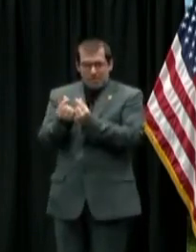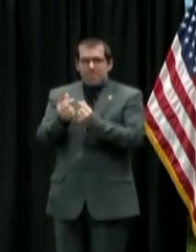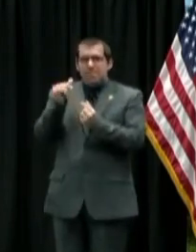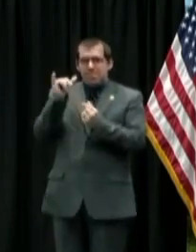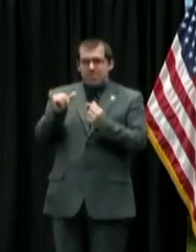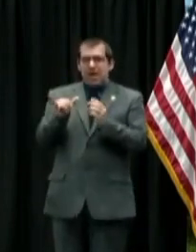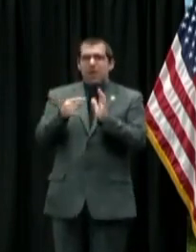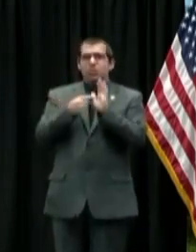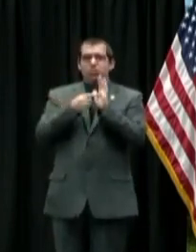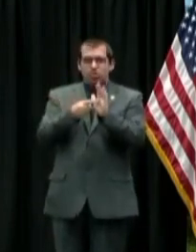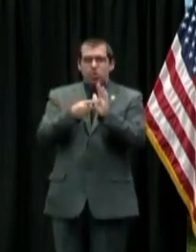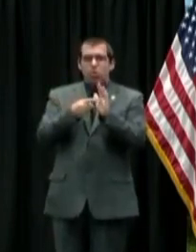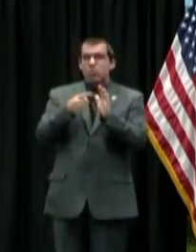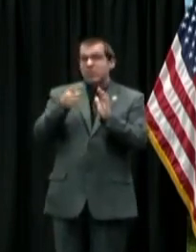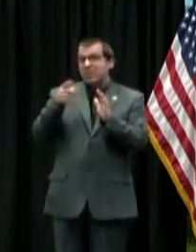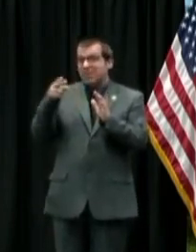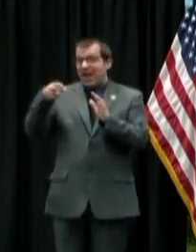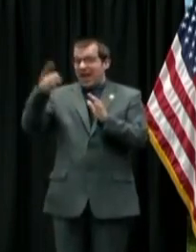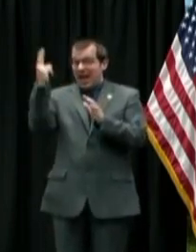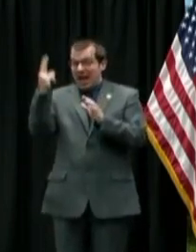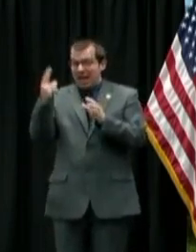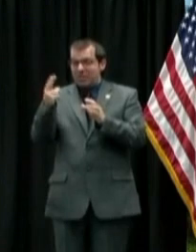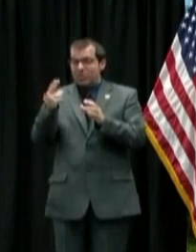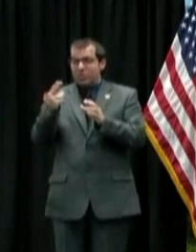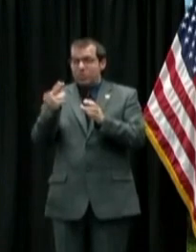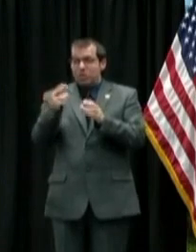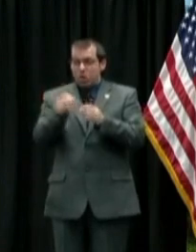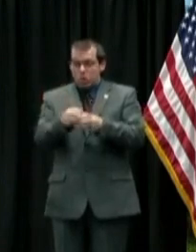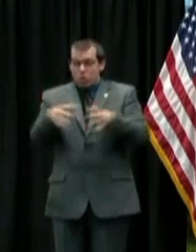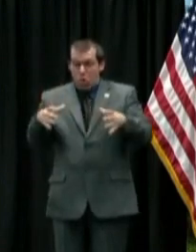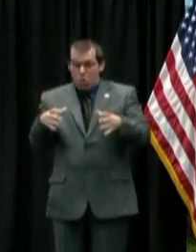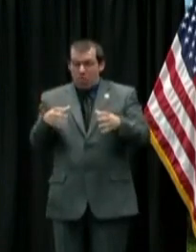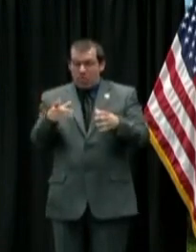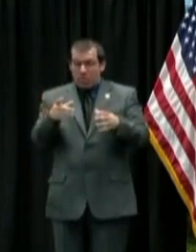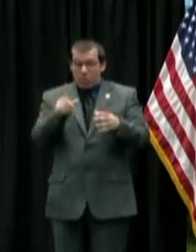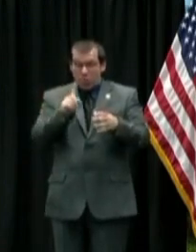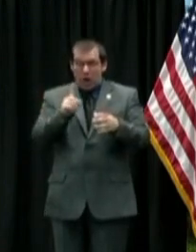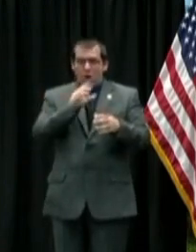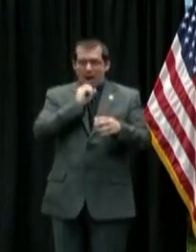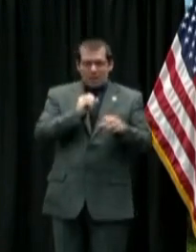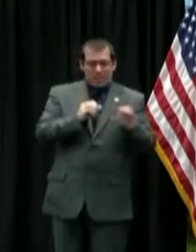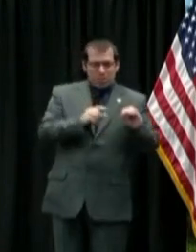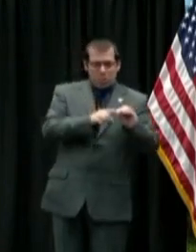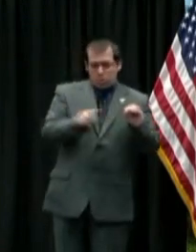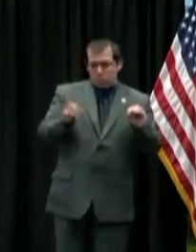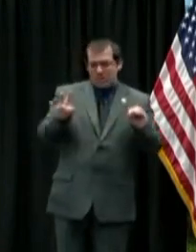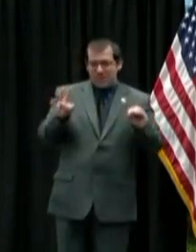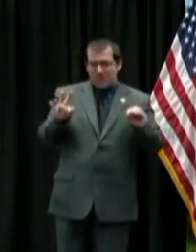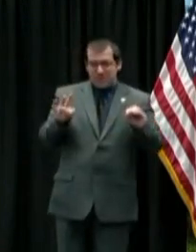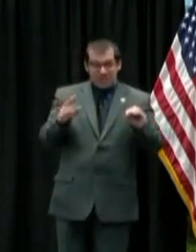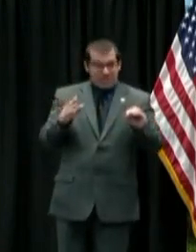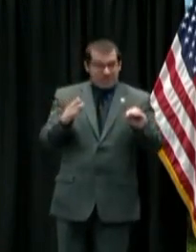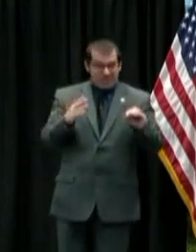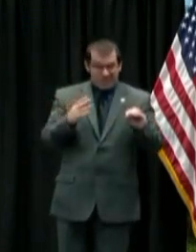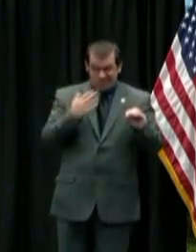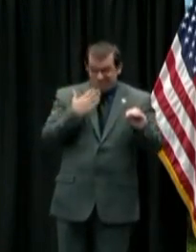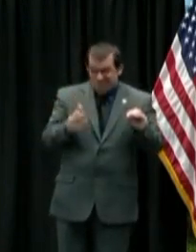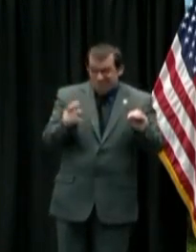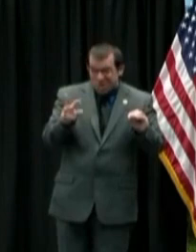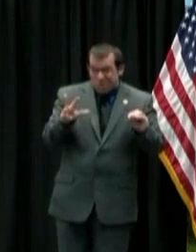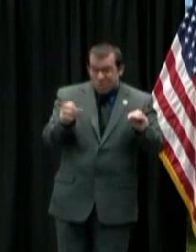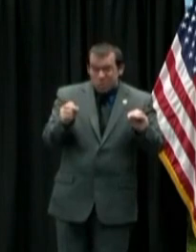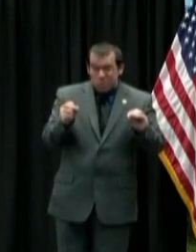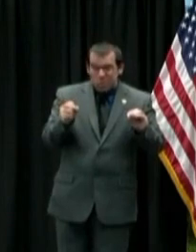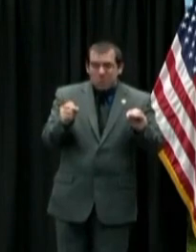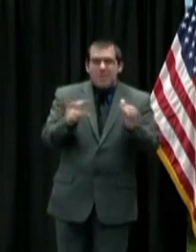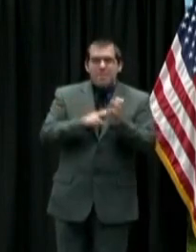shows again, the highest growth rate is 0 to 17. Now, why is that good news? Well, that